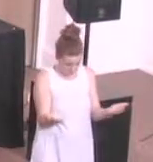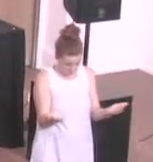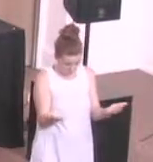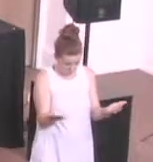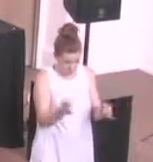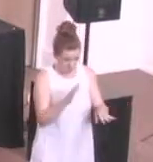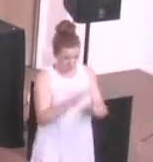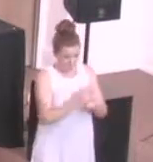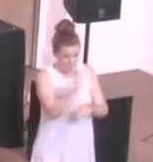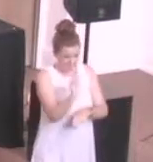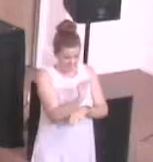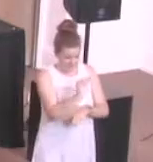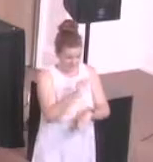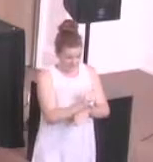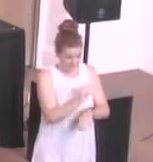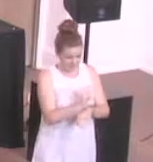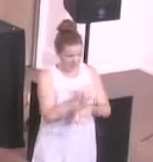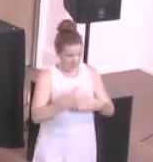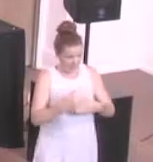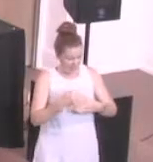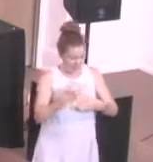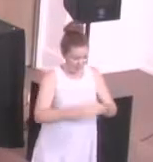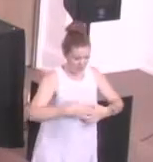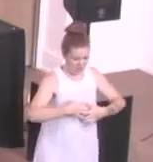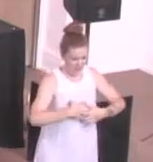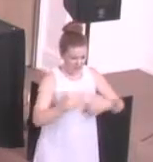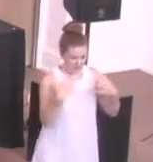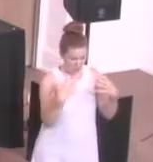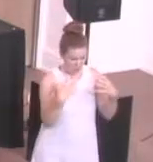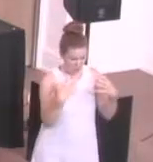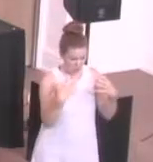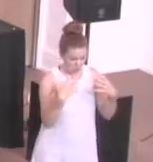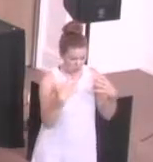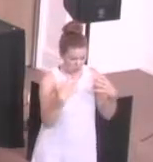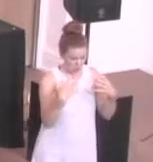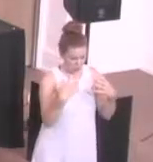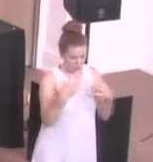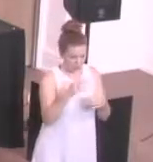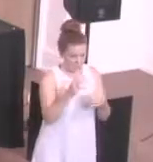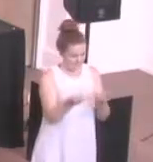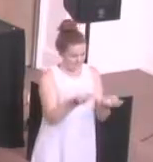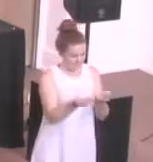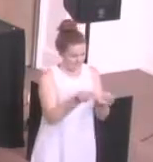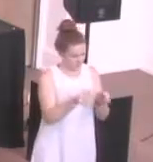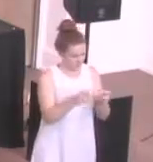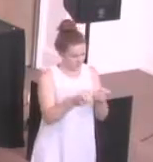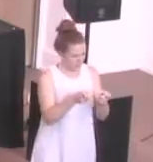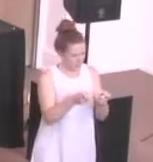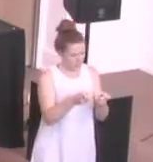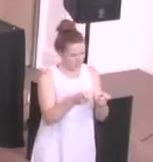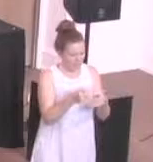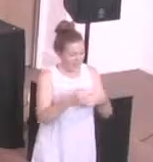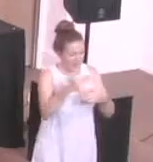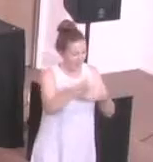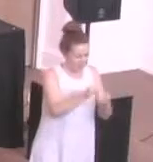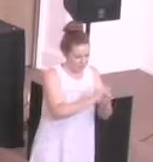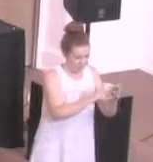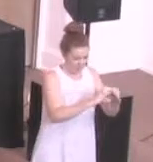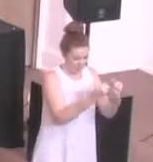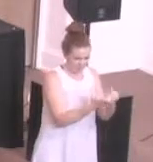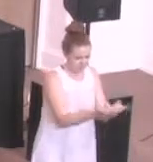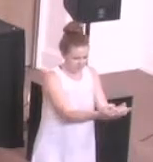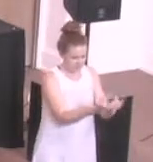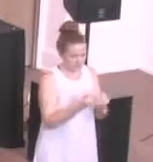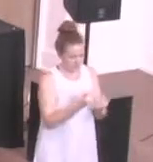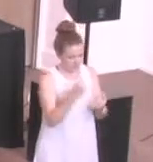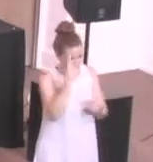it'll be on Monday nights after anger management, so all you angry people can come to anger management first. And then right after, all you addicted people might as well